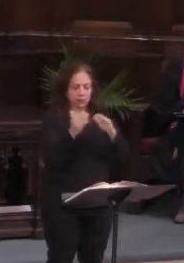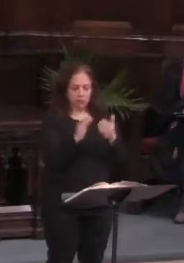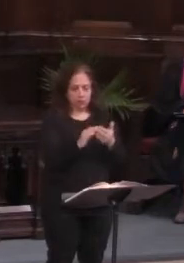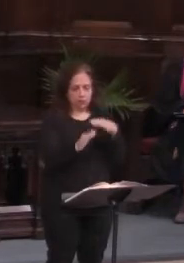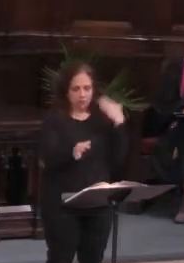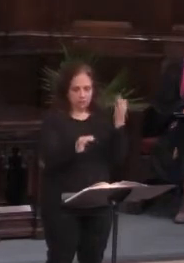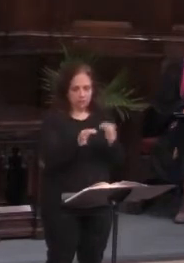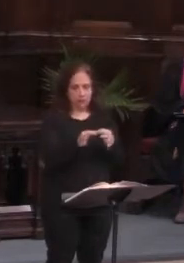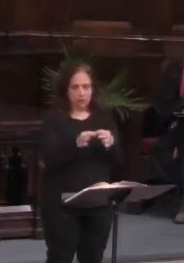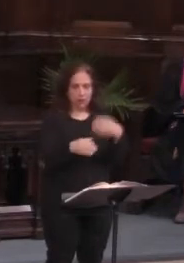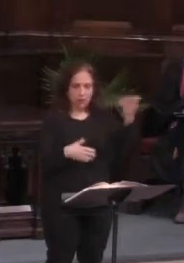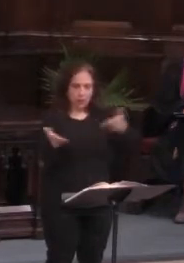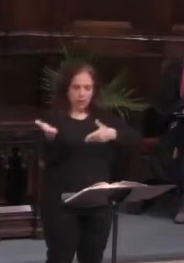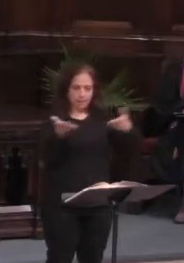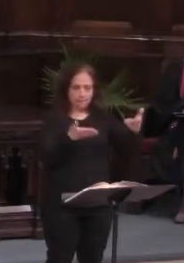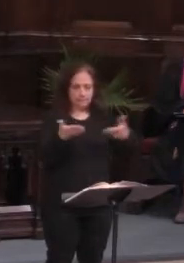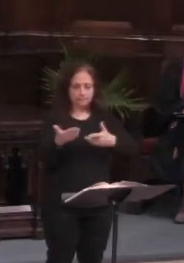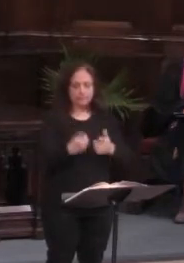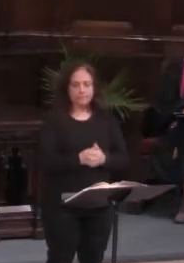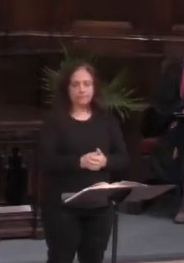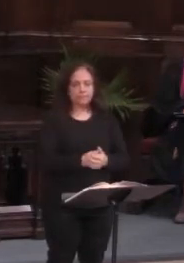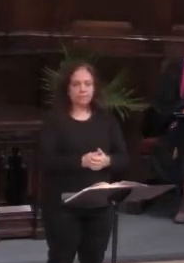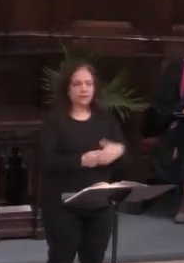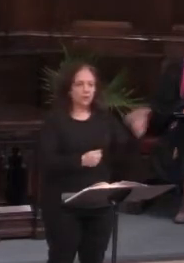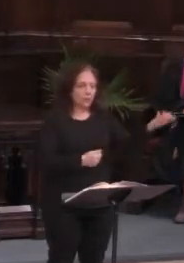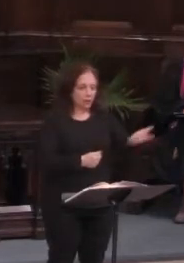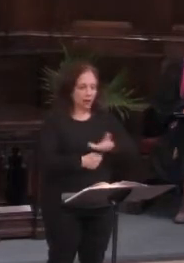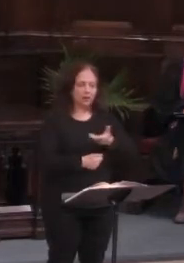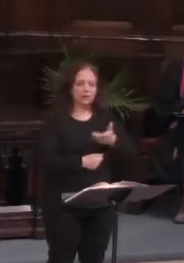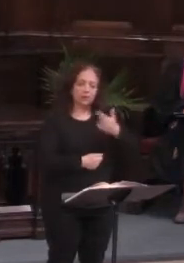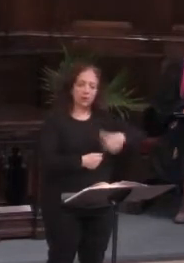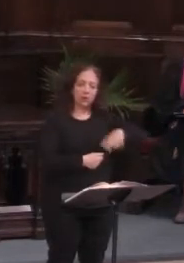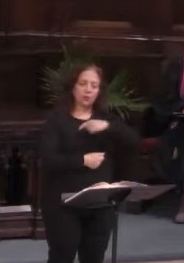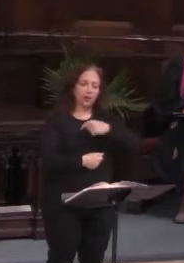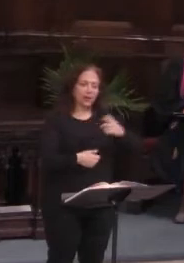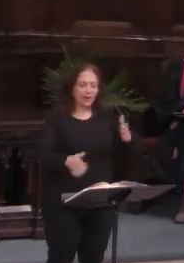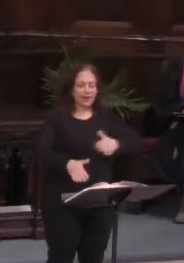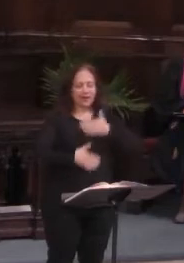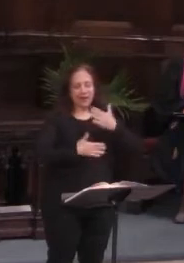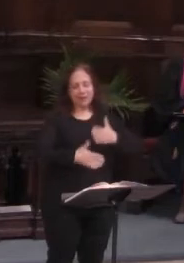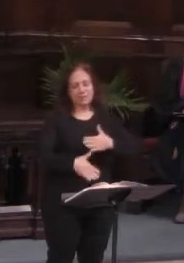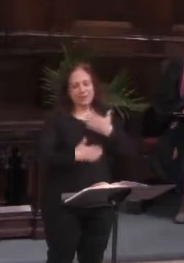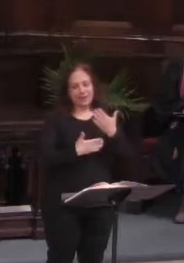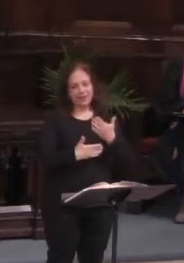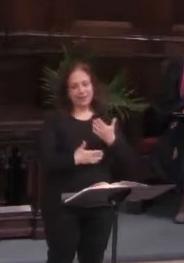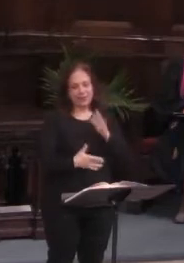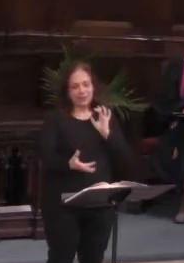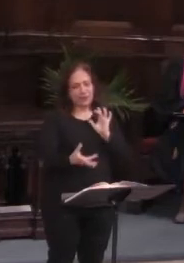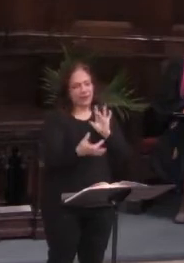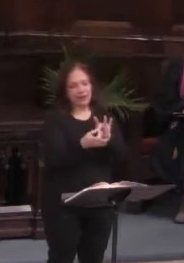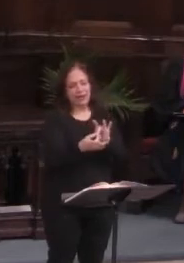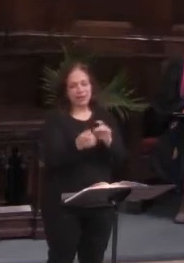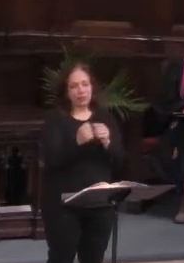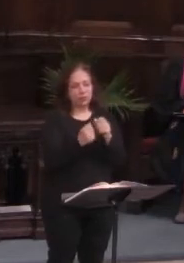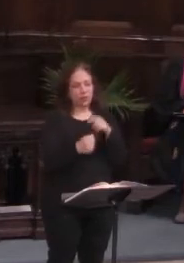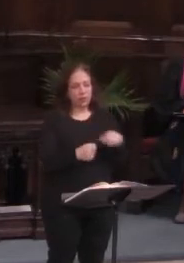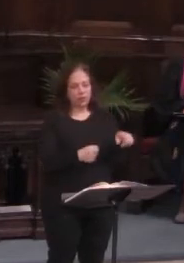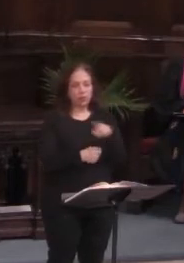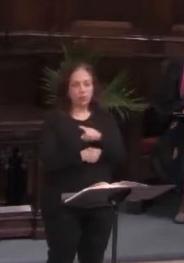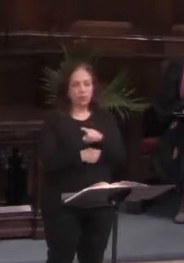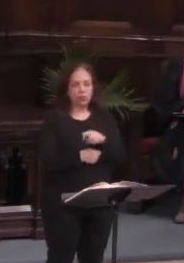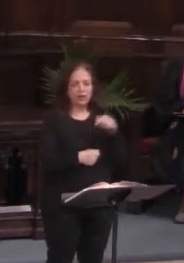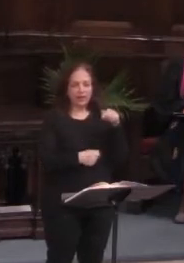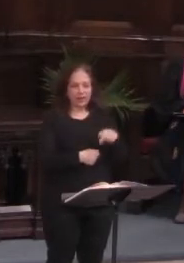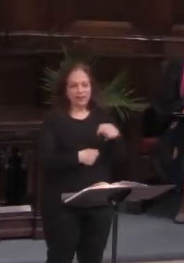of faith, welcome. Welcome. We are so happy to be connected with you on this